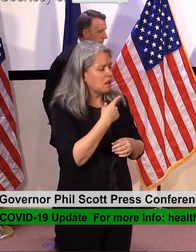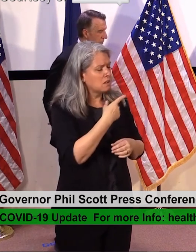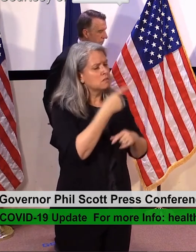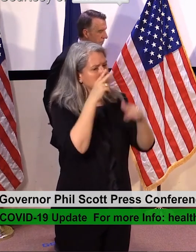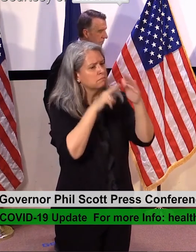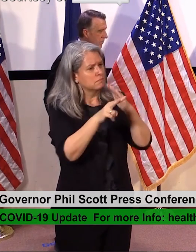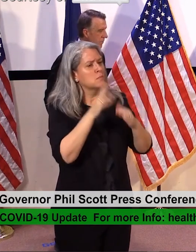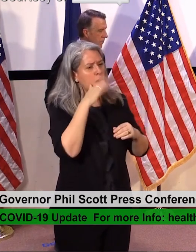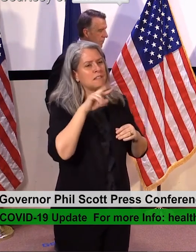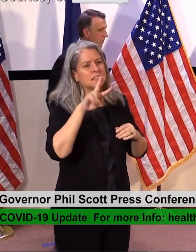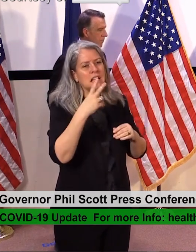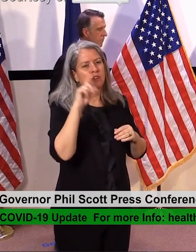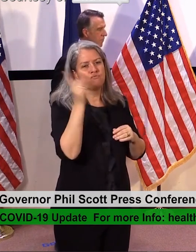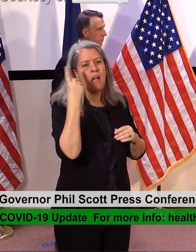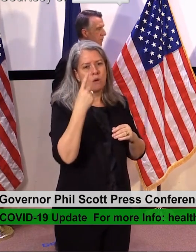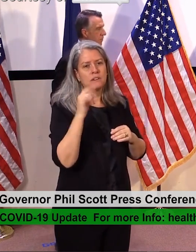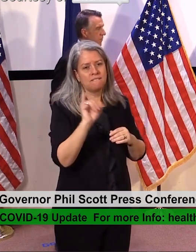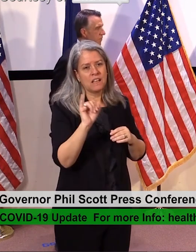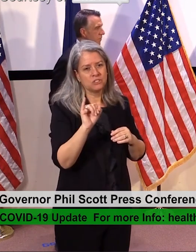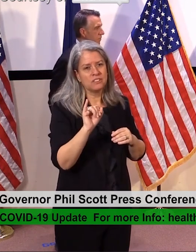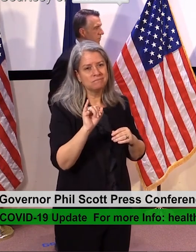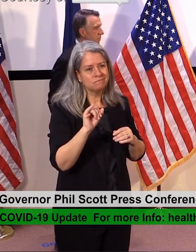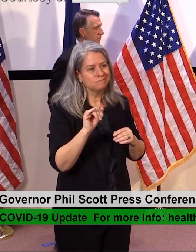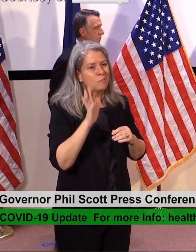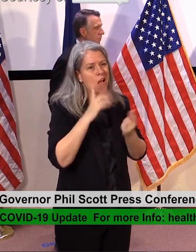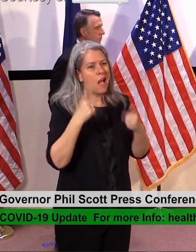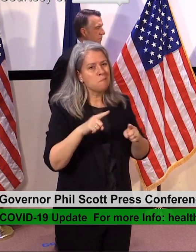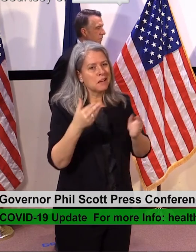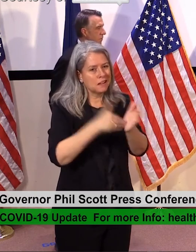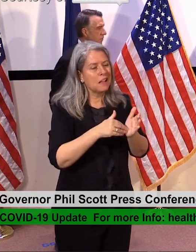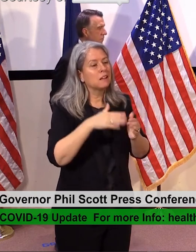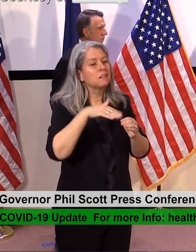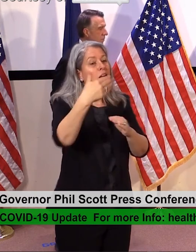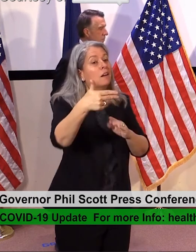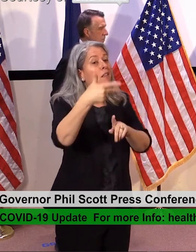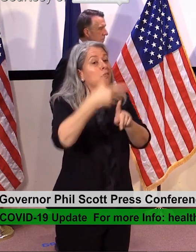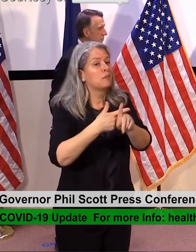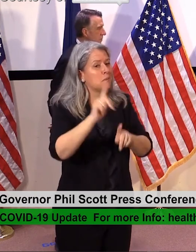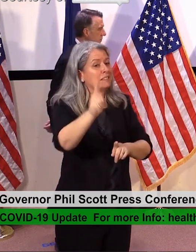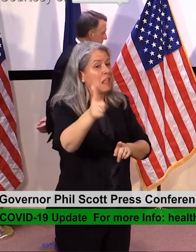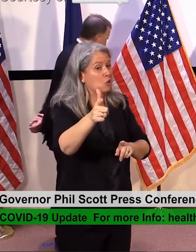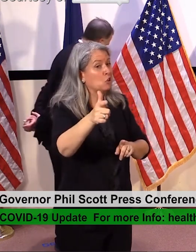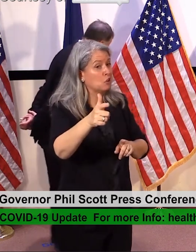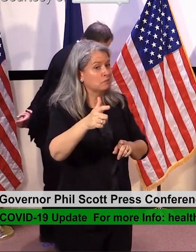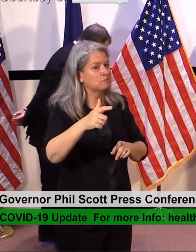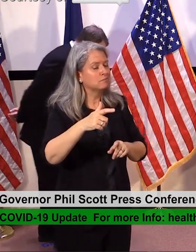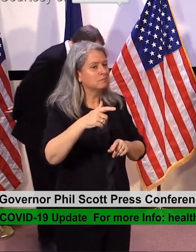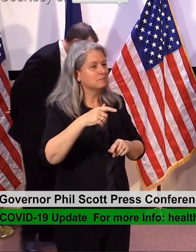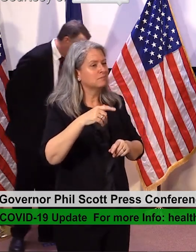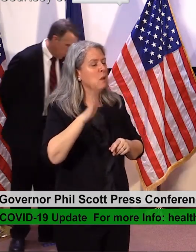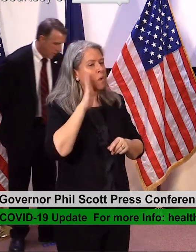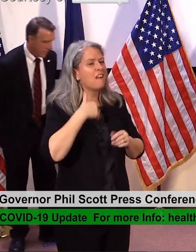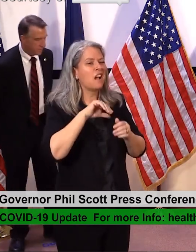a second round of infections. I believe you said the intermediate kind of prediction was around 3 months after the peak. If I understand that correctly, there would